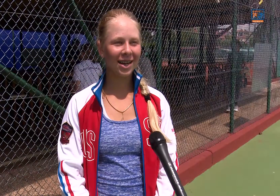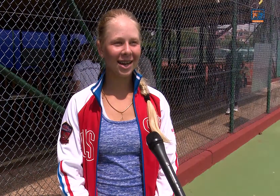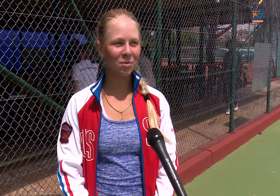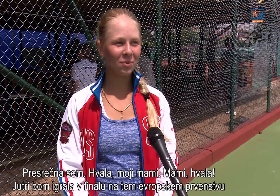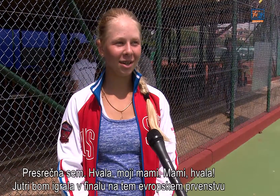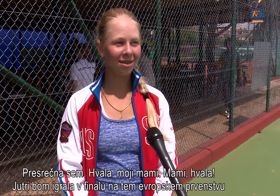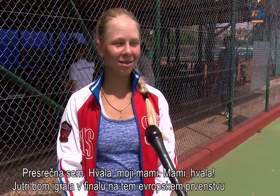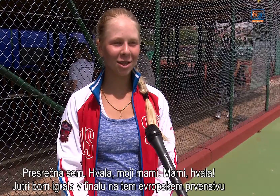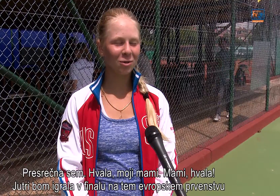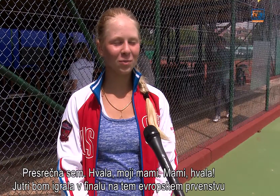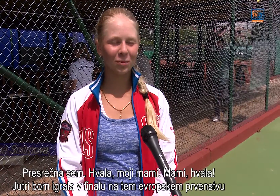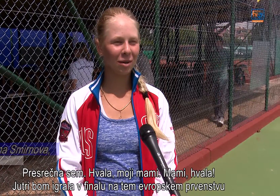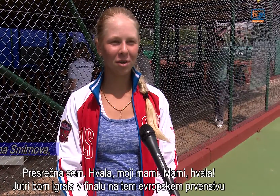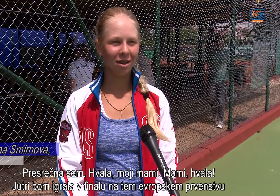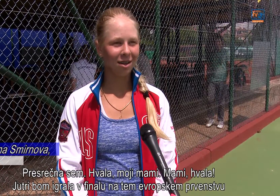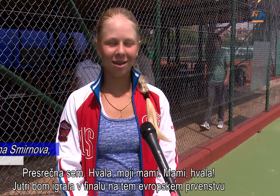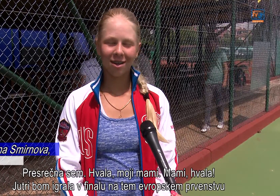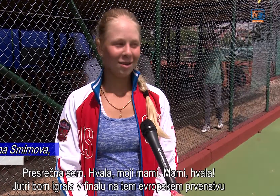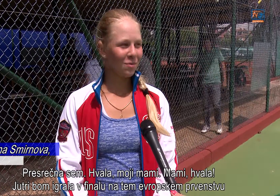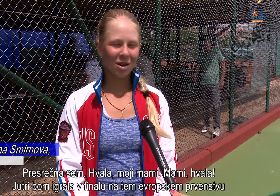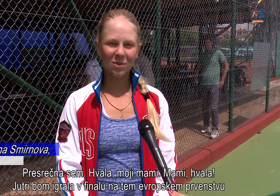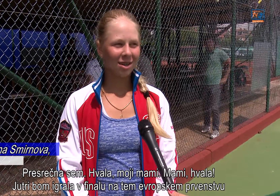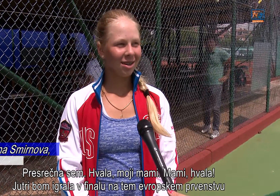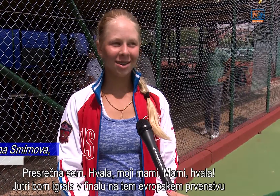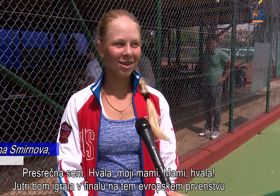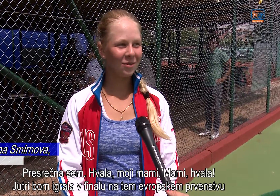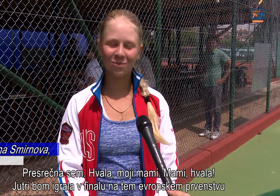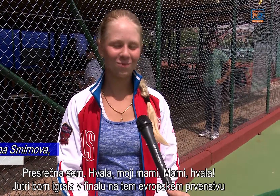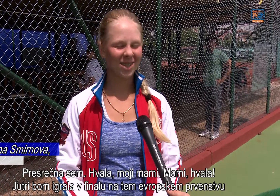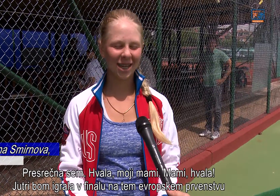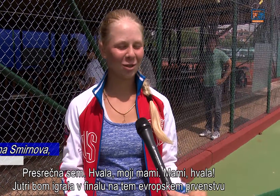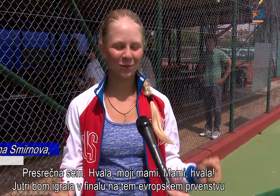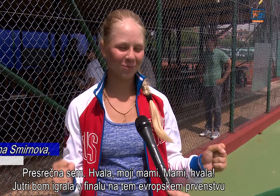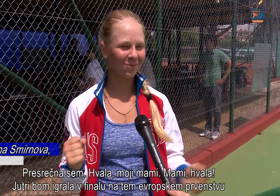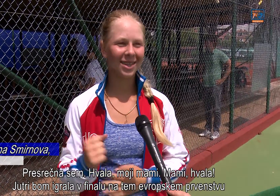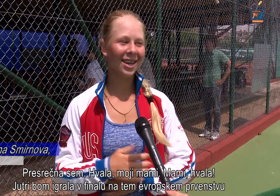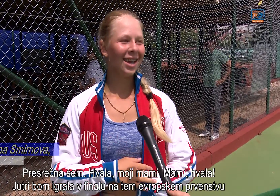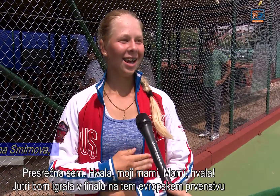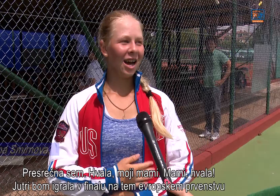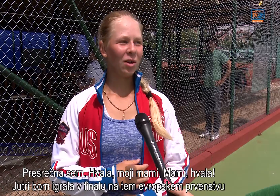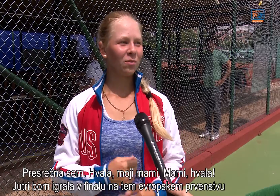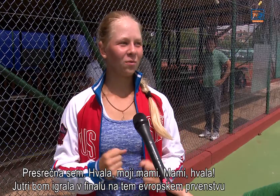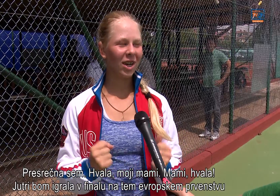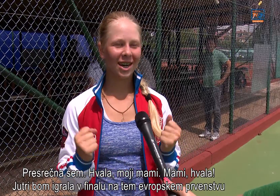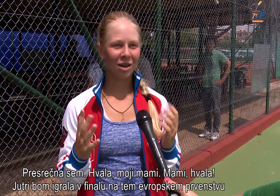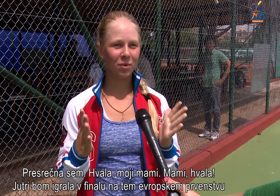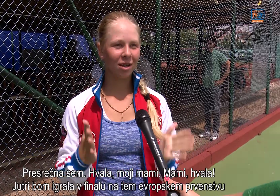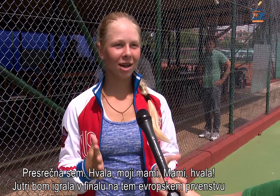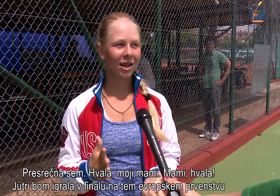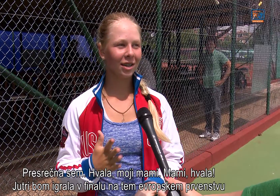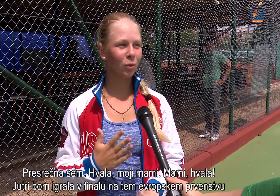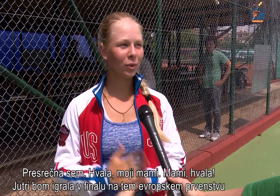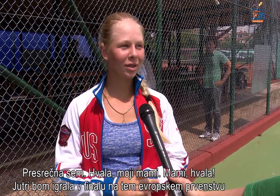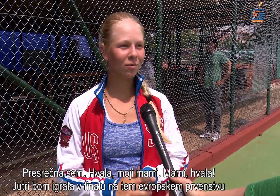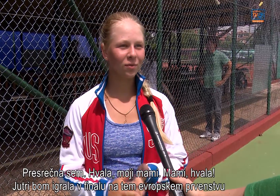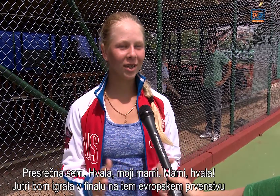I'm very happy. Oh, thank you, Mama. Mama. Thank you. I'm very happy.